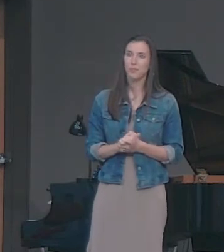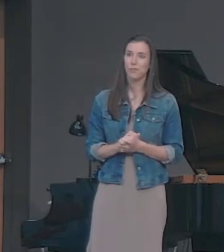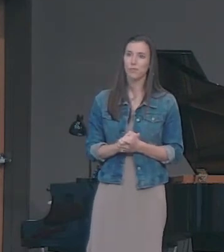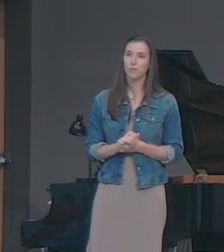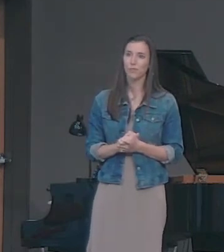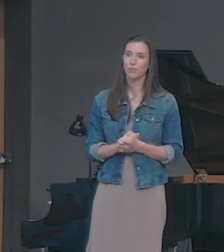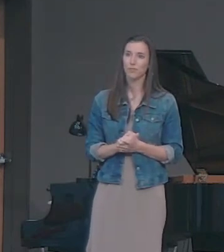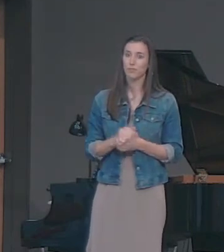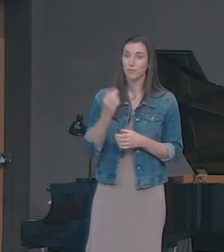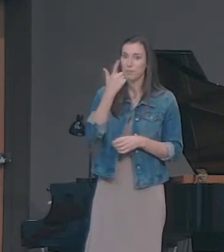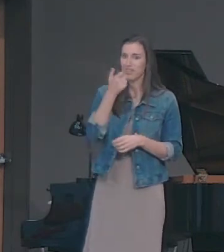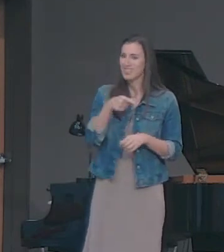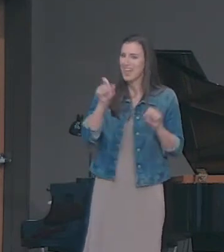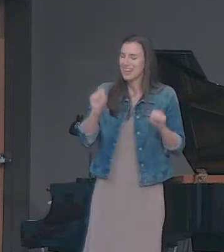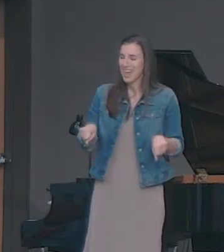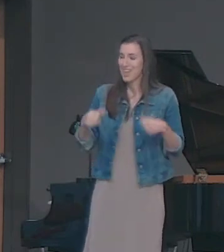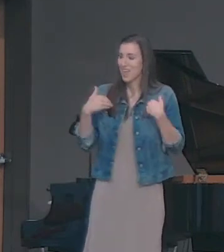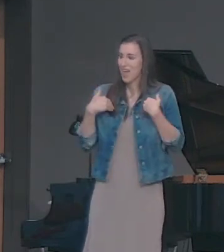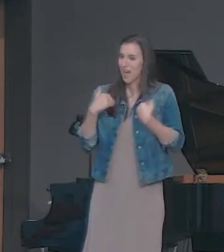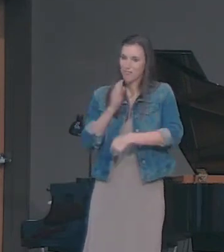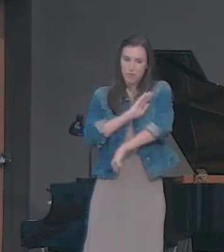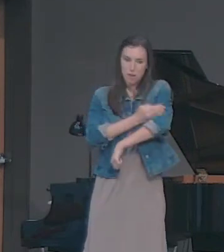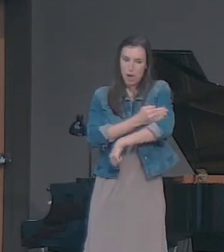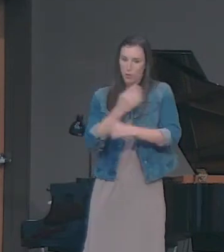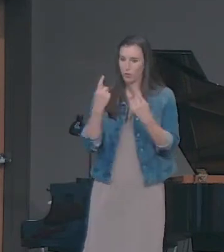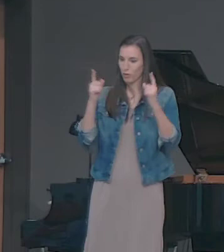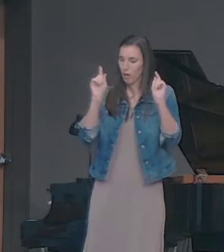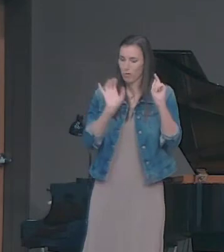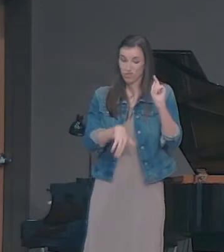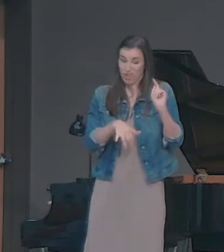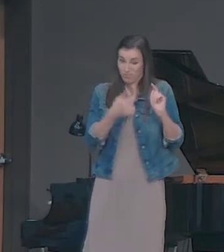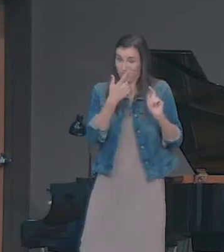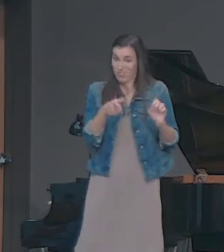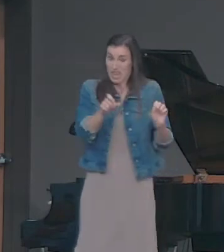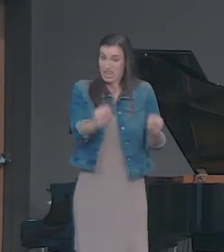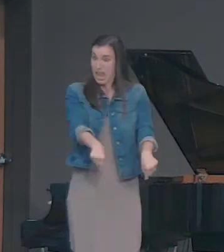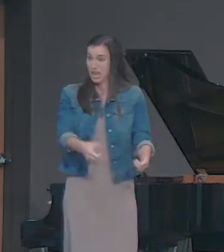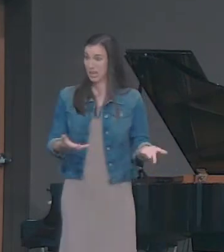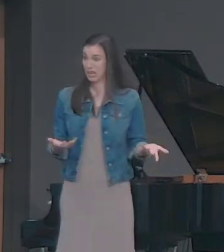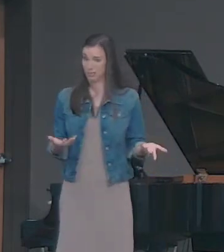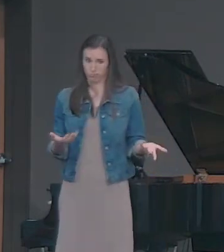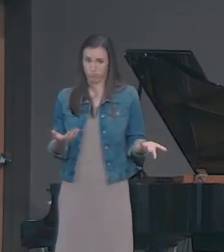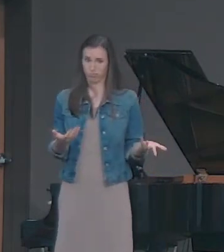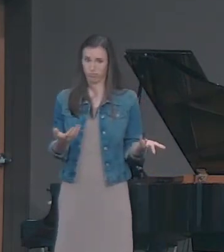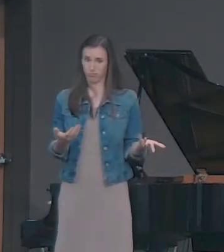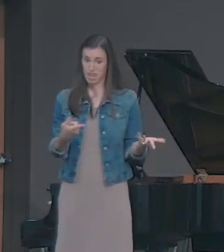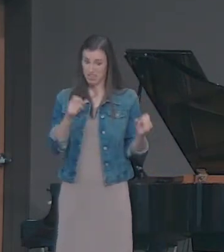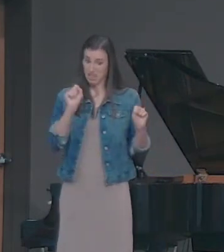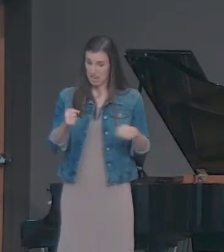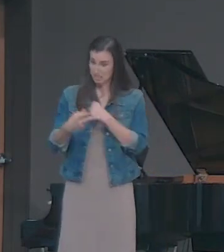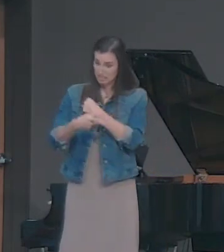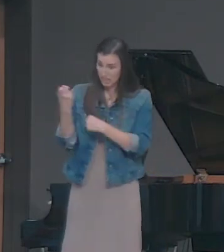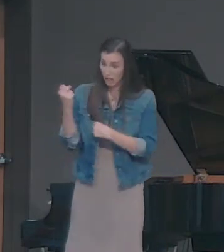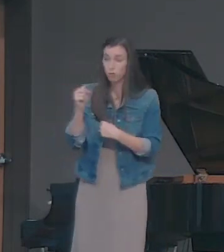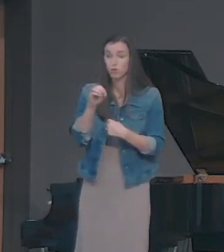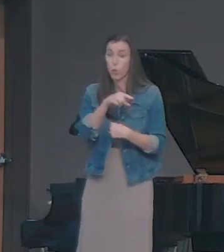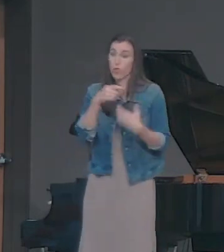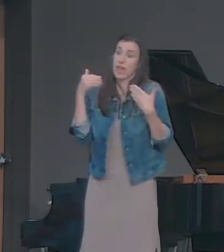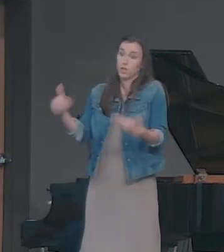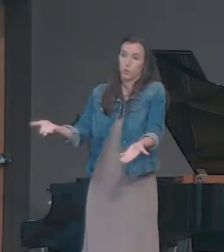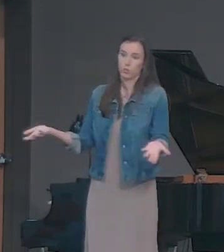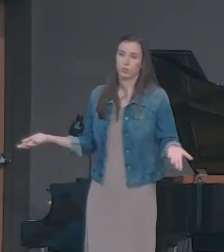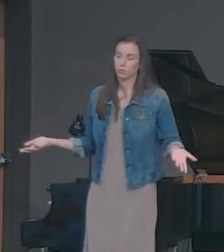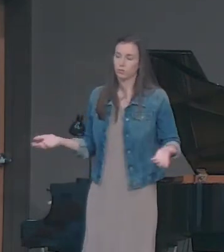Because they have the power to accomplish their plans. That's why. It's in the power of their hands. They had the ability to do so, so they did it.